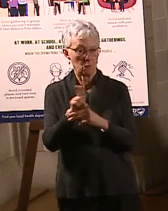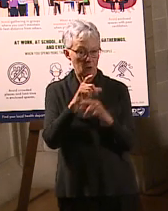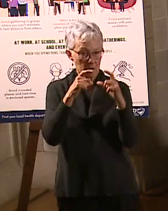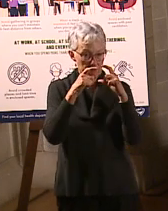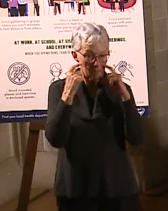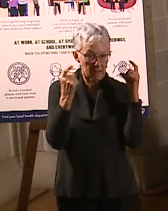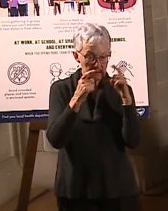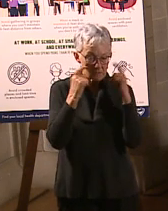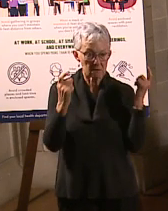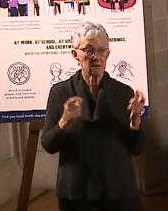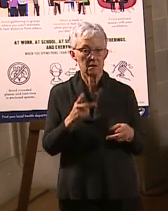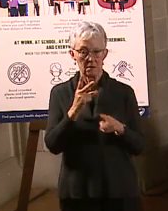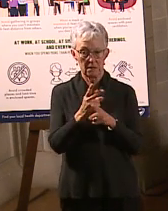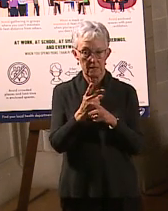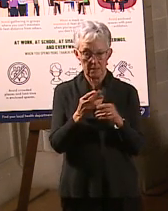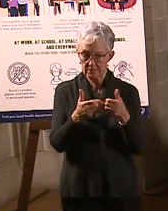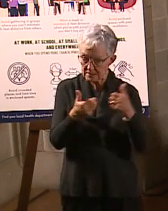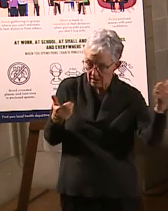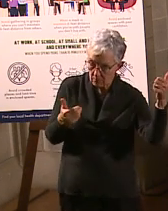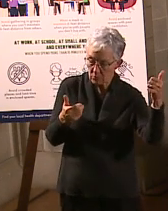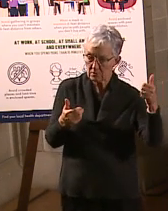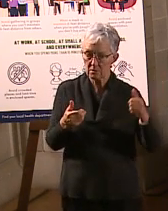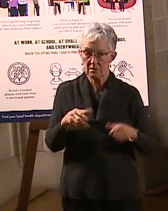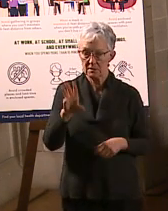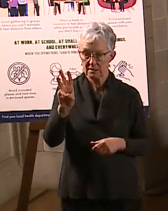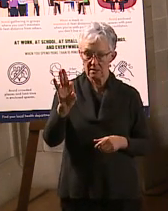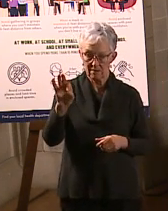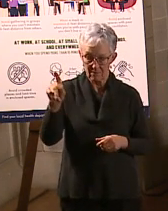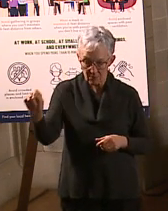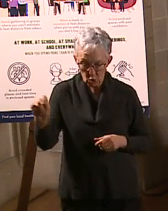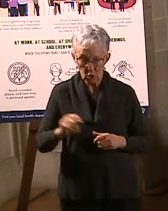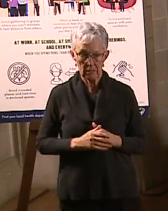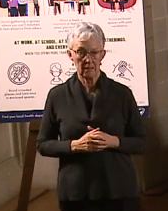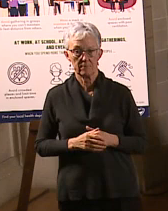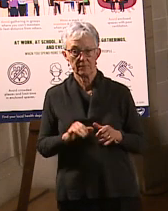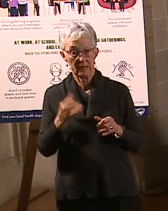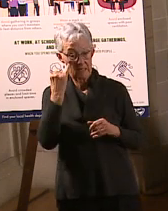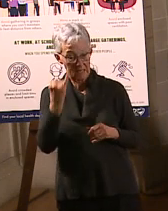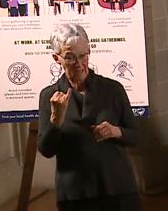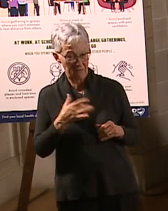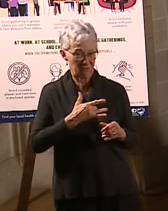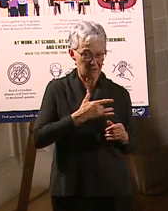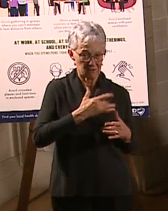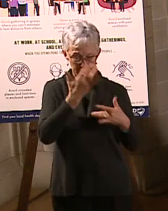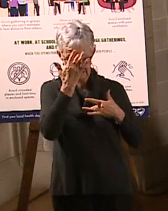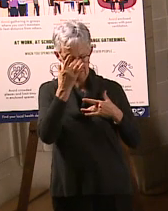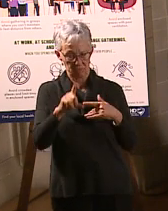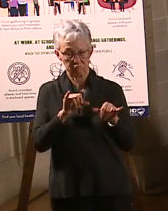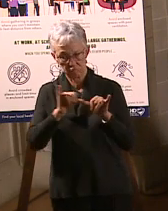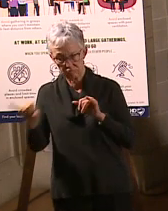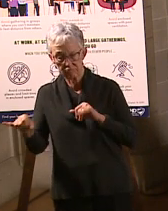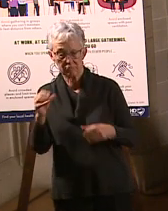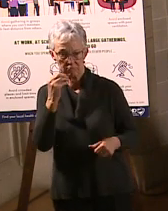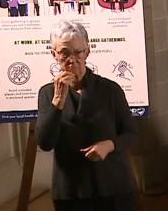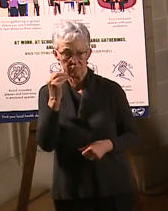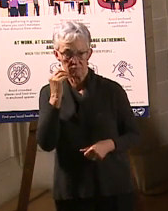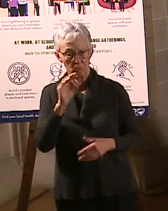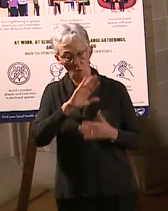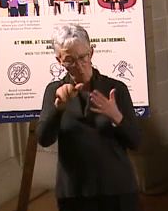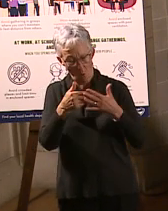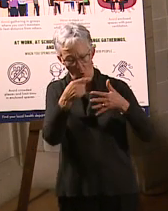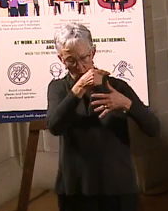that 6-foot distance, you're washing your hands, staying home when you're sick, all that sort of thing to be able to help slow down the spread of the virus. So please continue to do